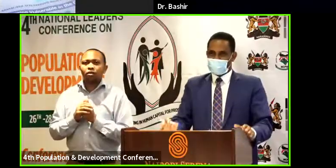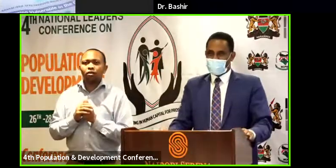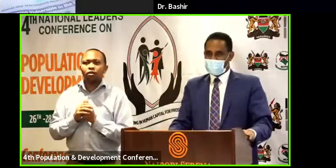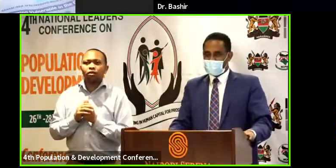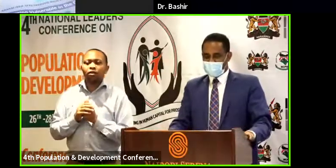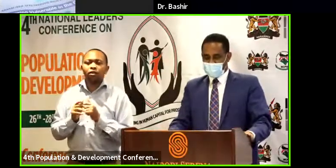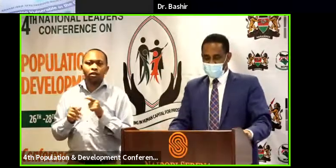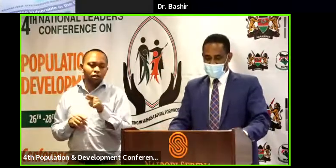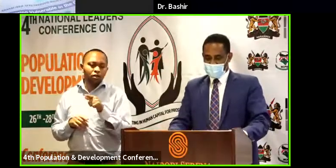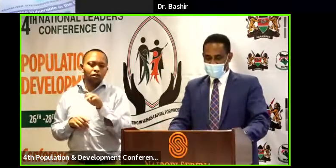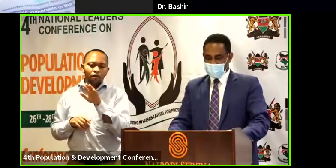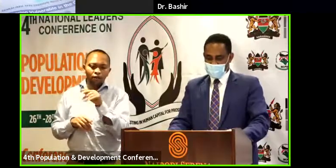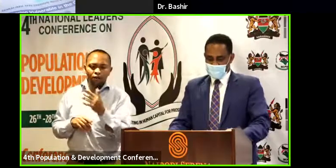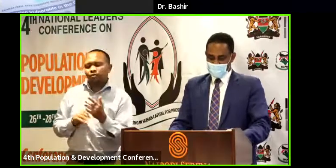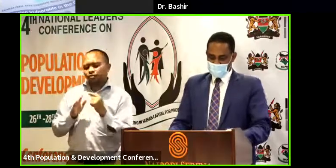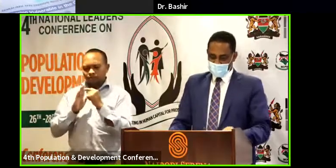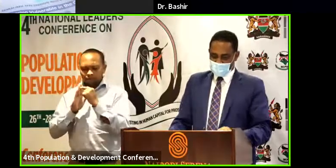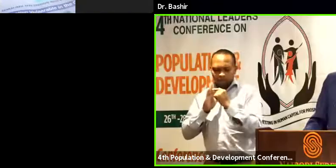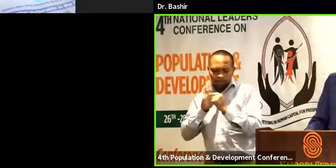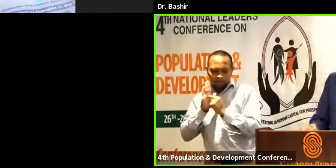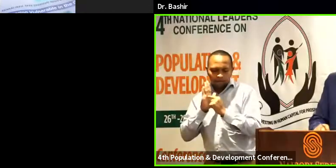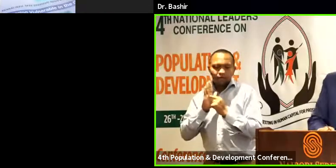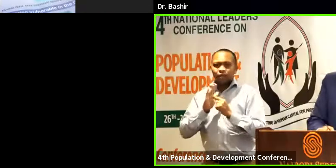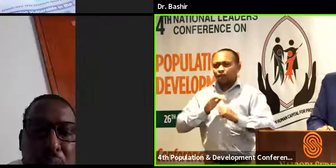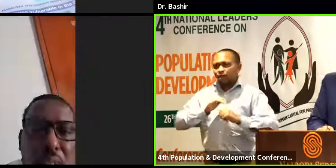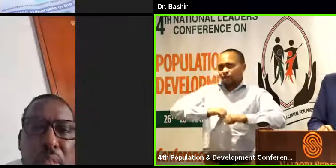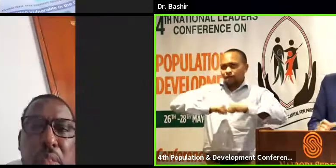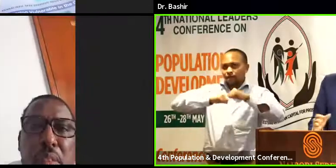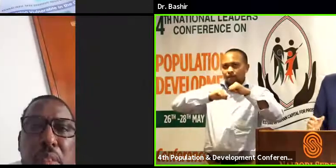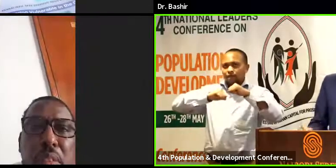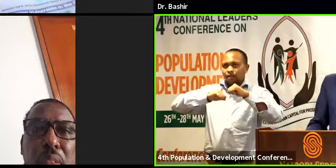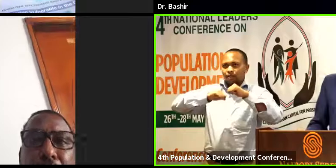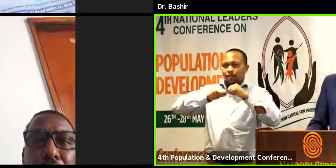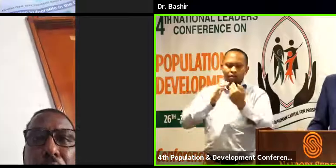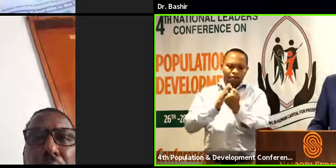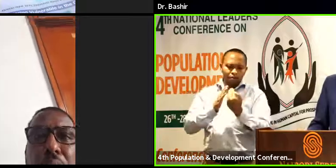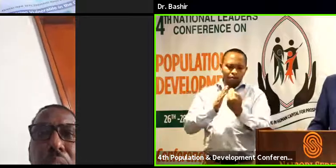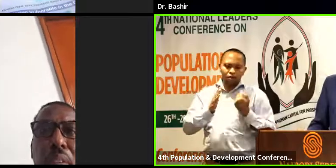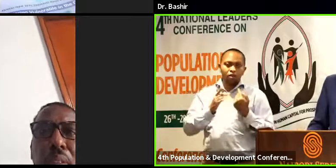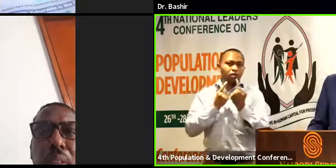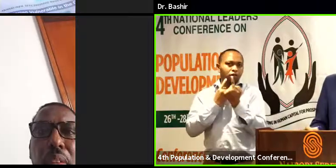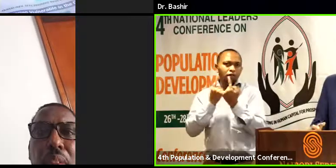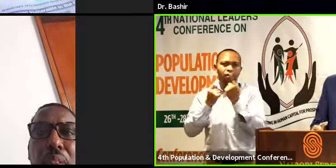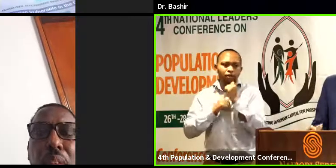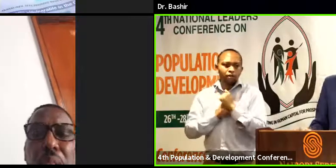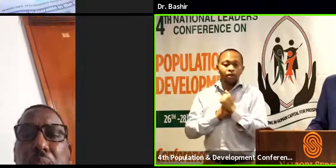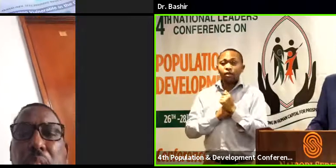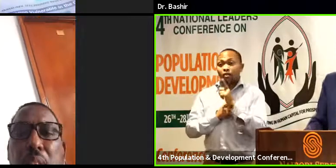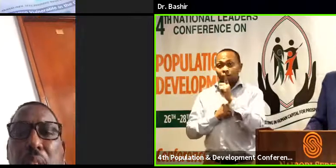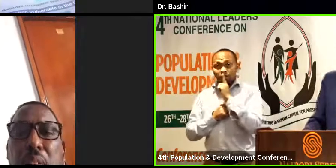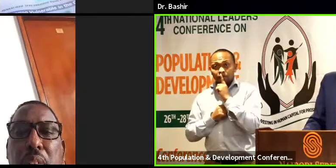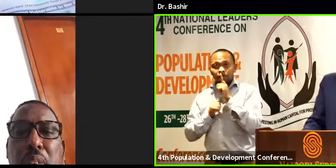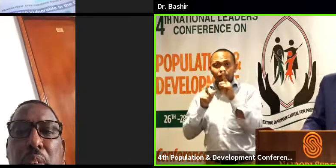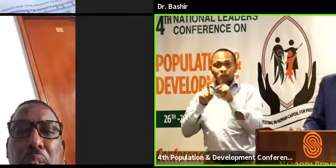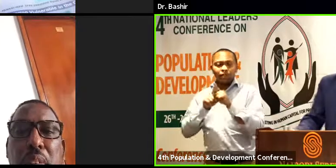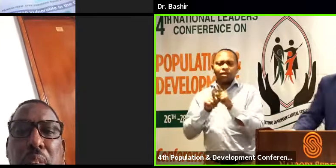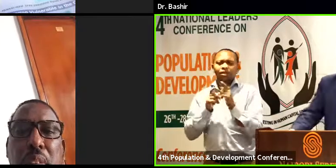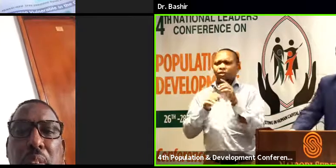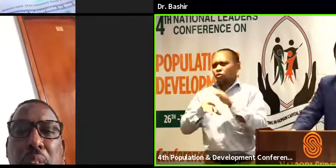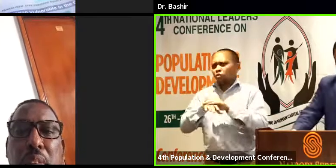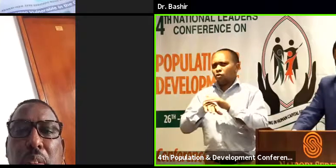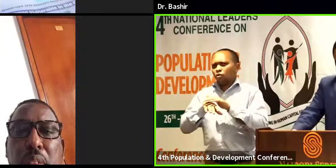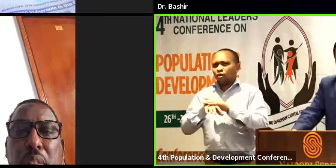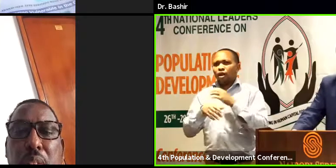think it's from the other key, from the other chair, the other previous chairs who spoke. They also said about the issue of data